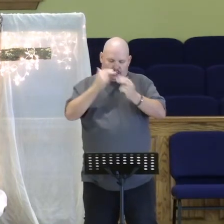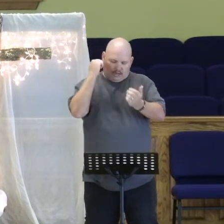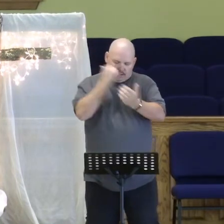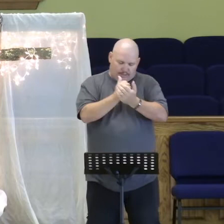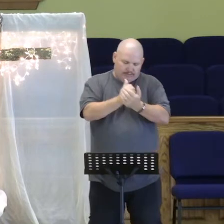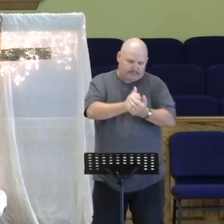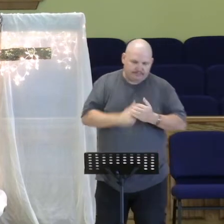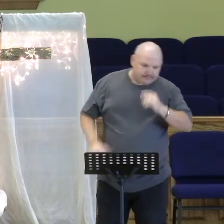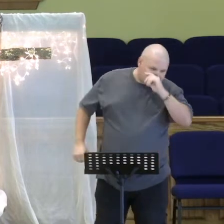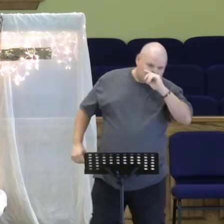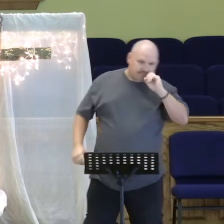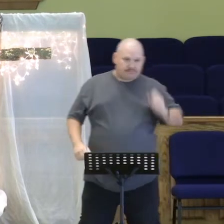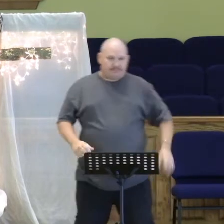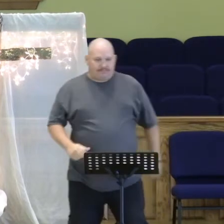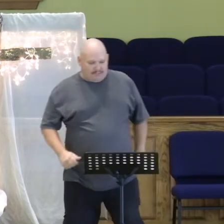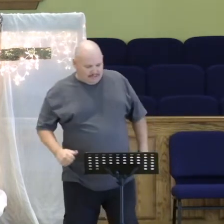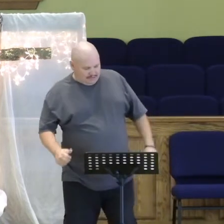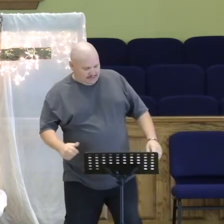Jesus' name, amen.